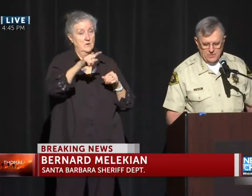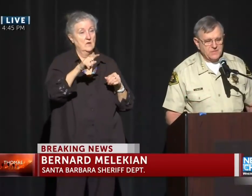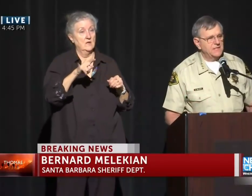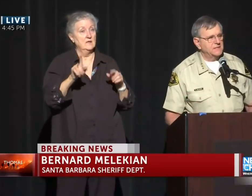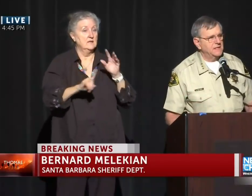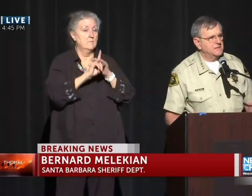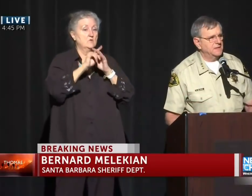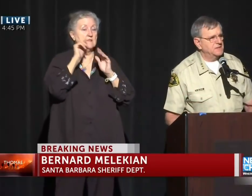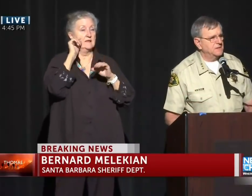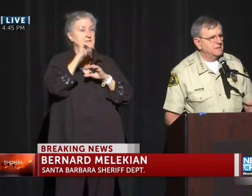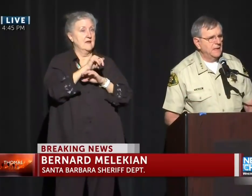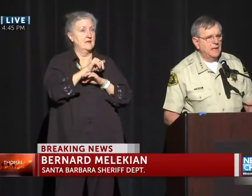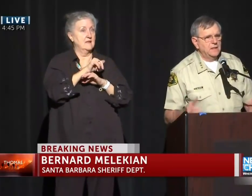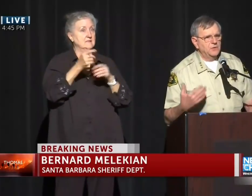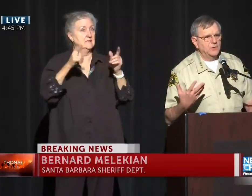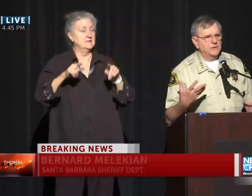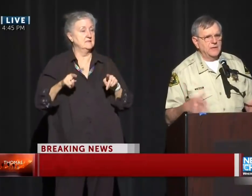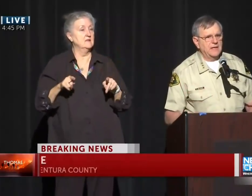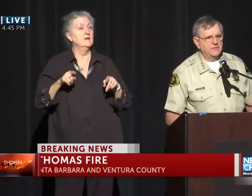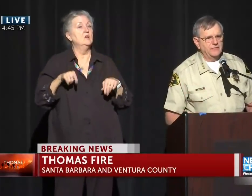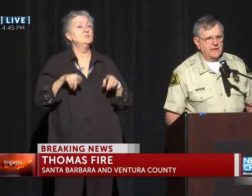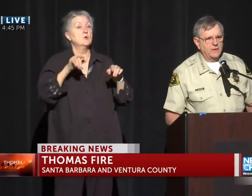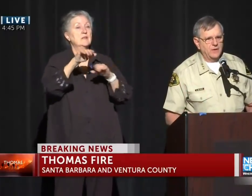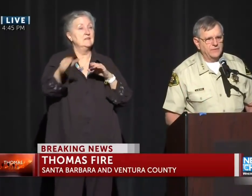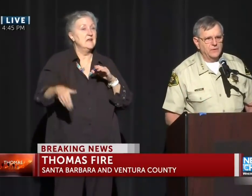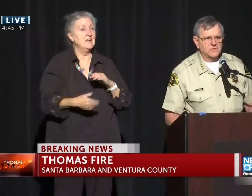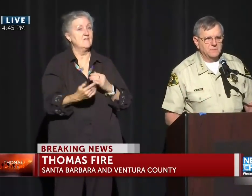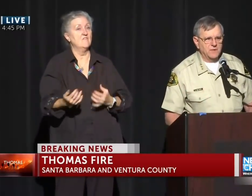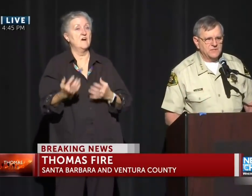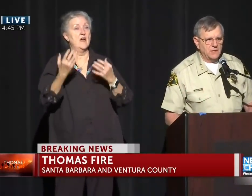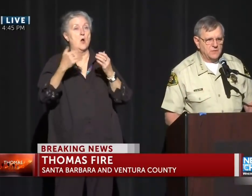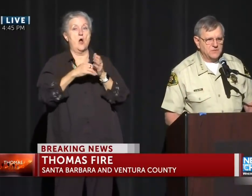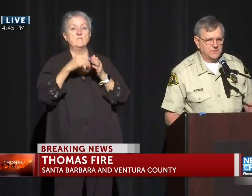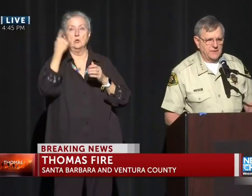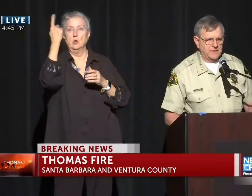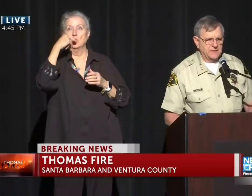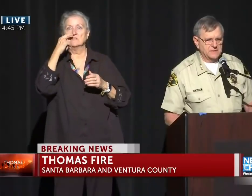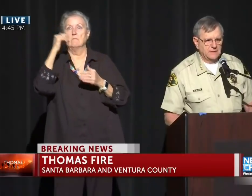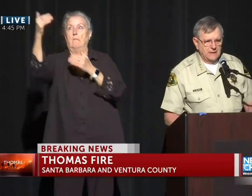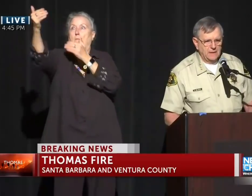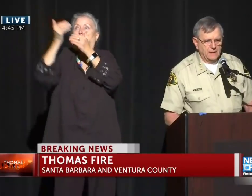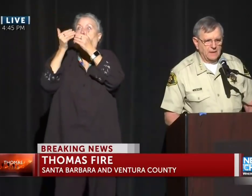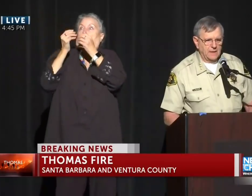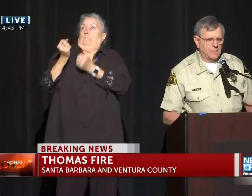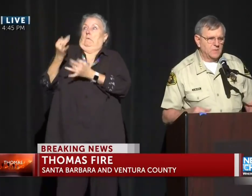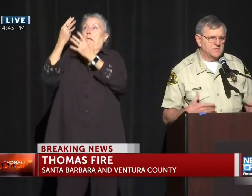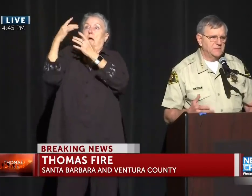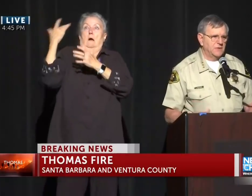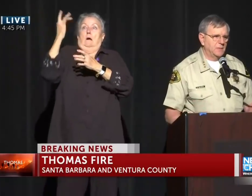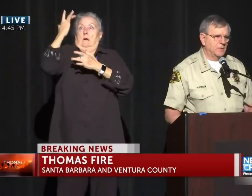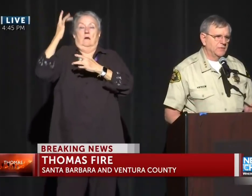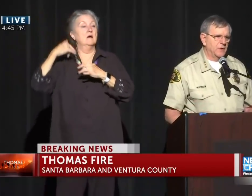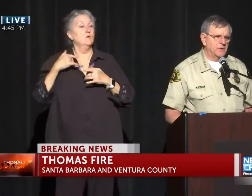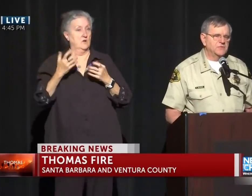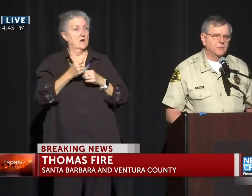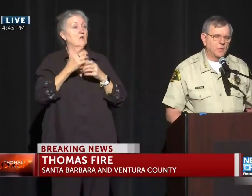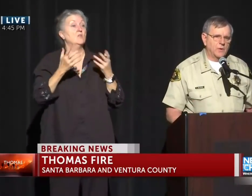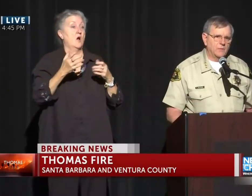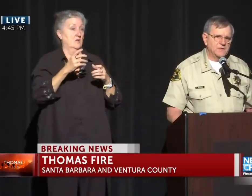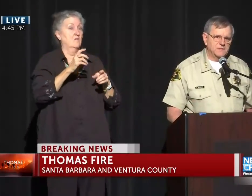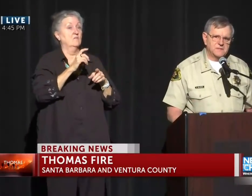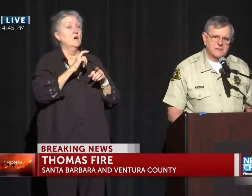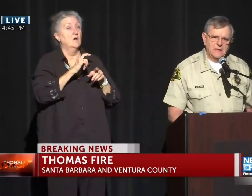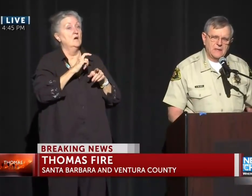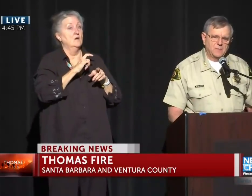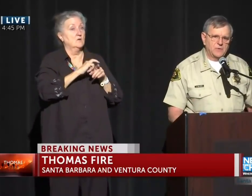it emerged last night as an incident. During the night, fire often looks much closer than it is, and we received a number of calls